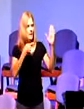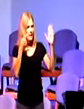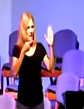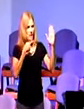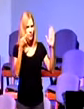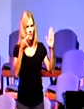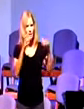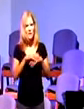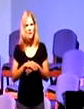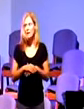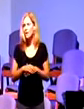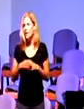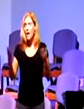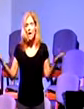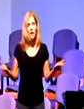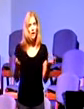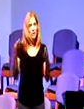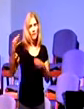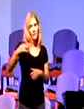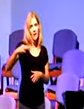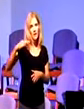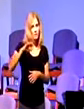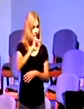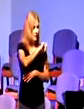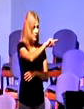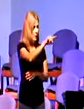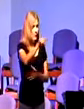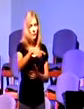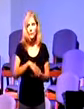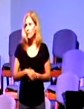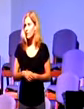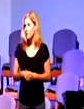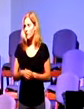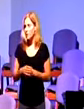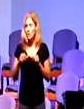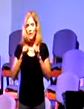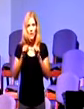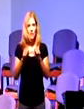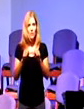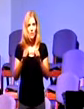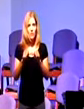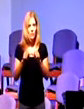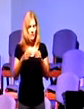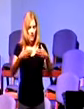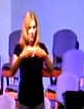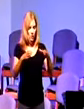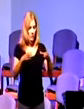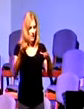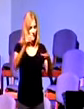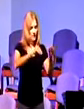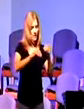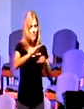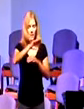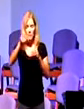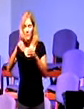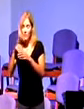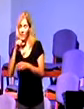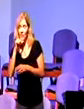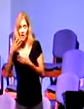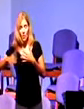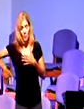testimony and just encourage volunteers just like you guys to continue to pack shoeboxes or to get involved if you're